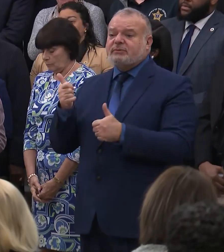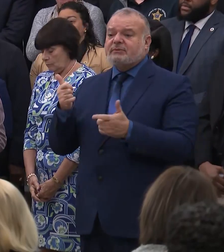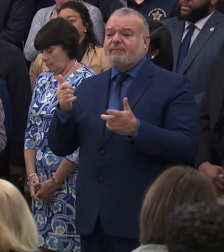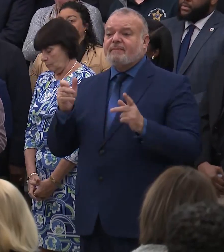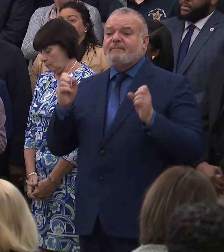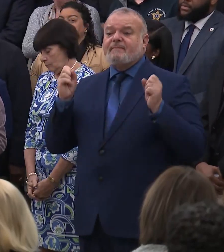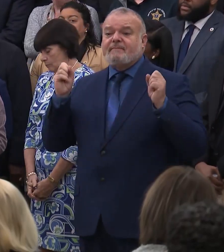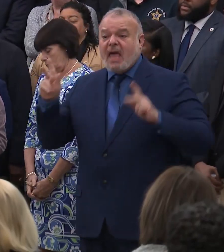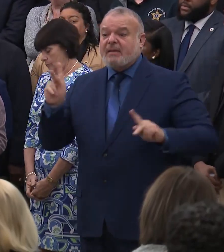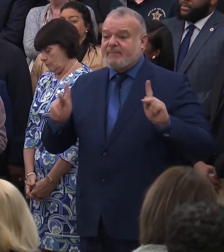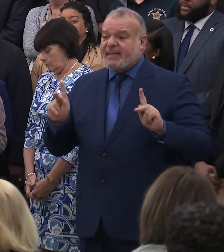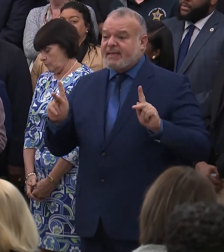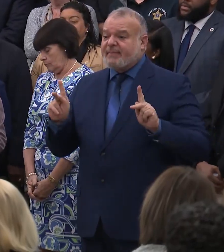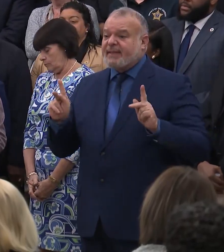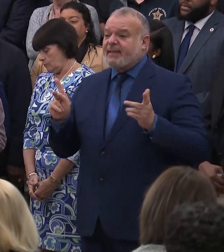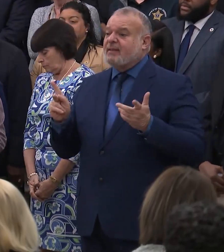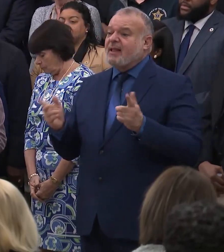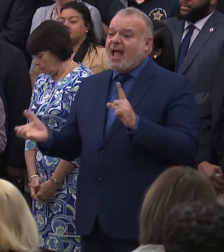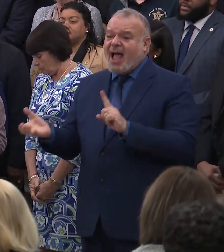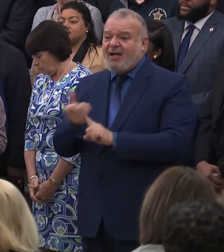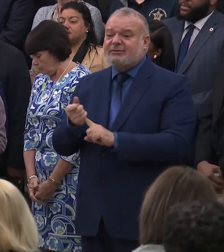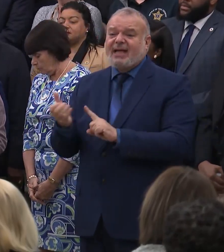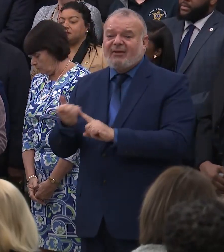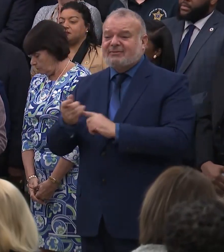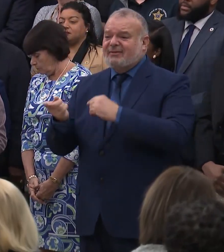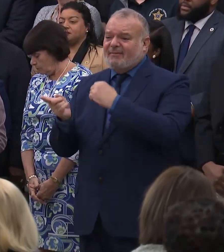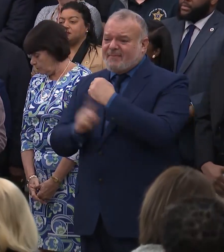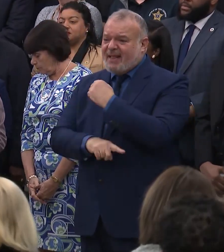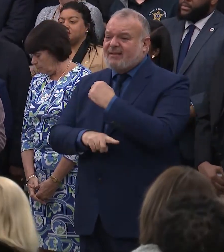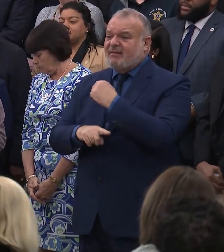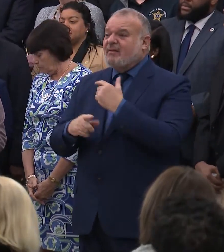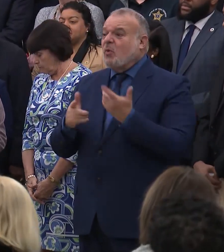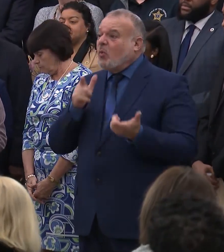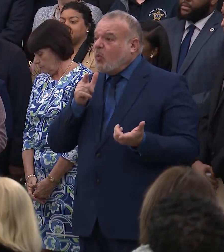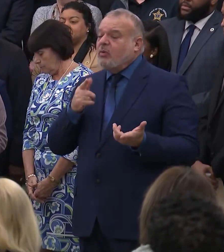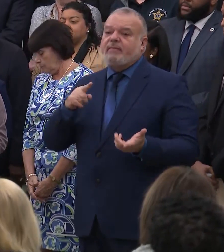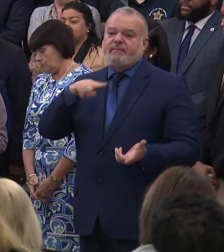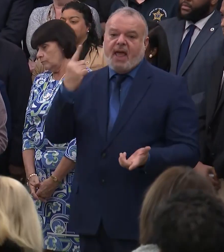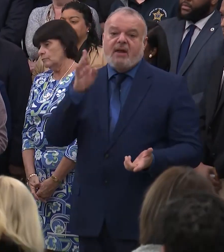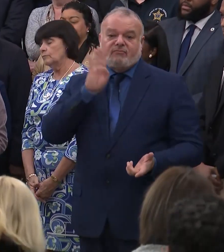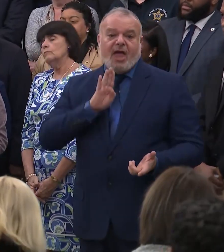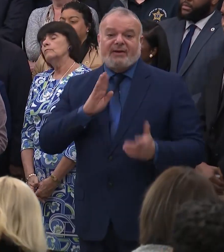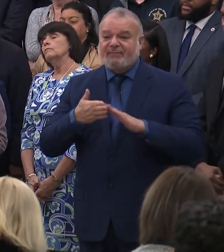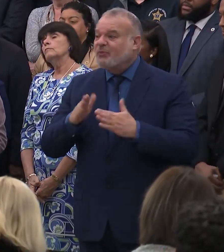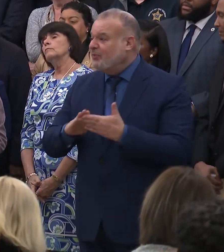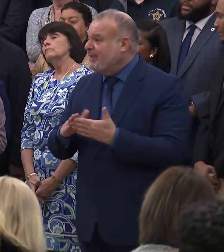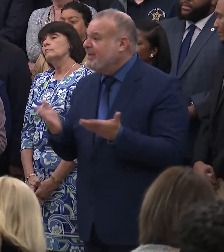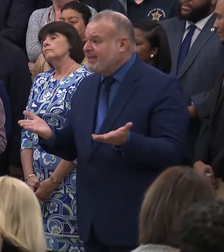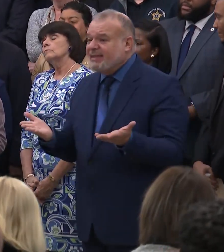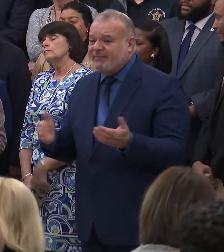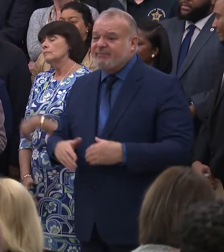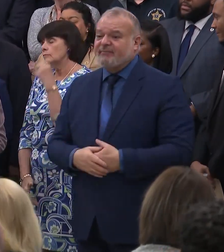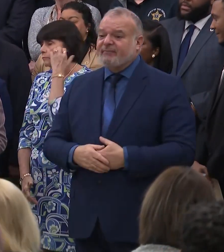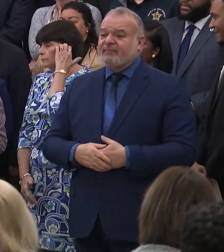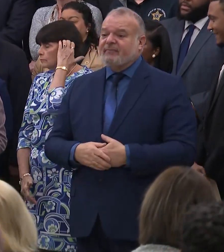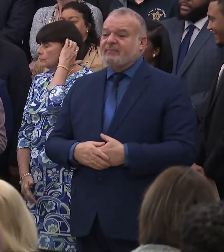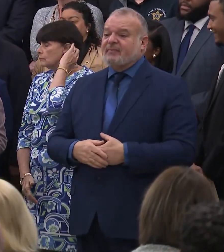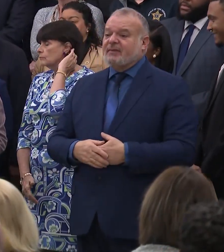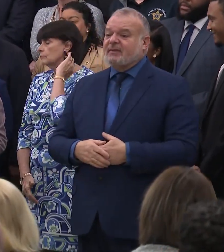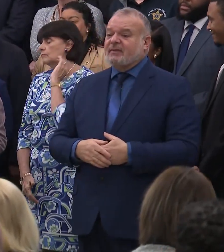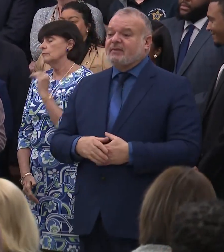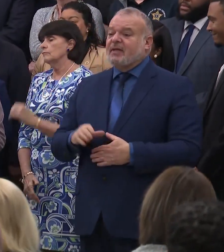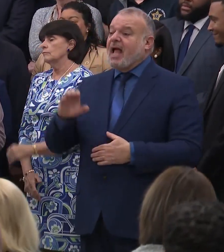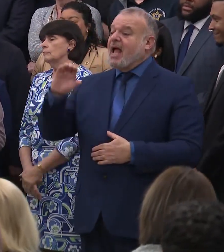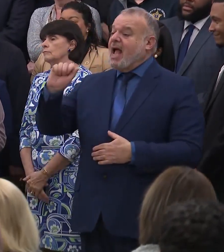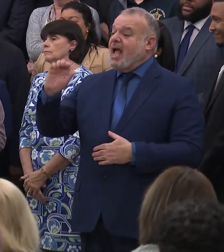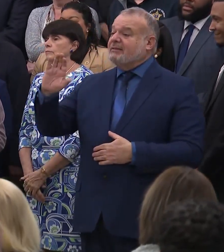for marijuana possession are Black and brown people. A 2020 ACLU study report found that in